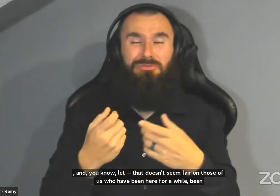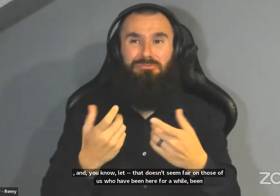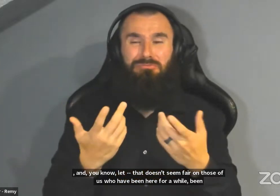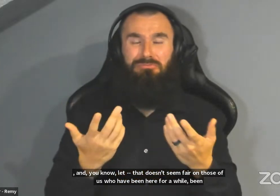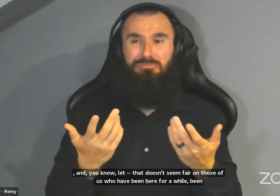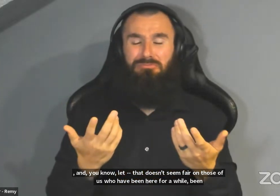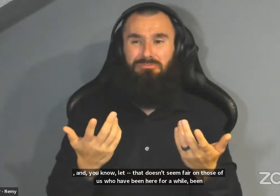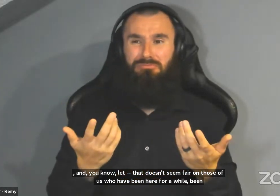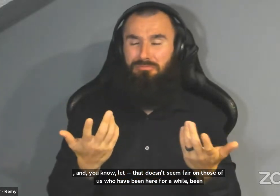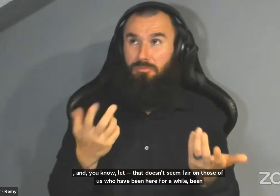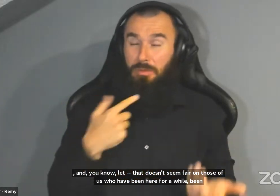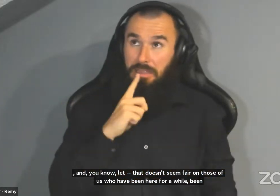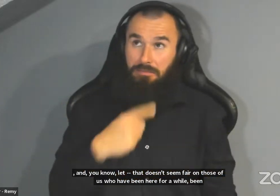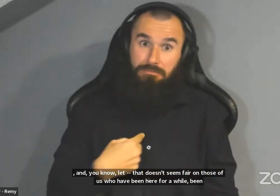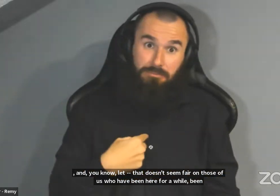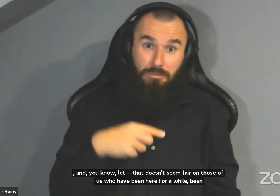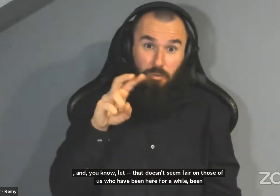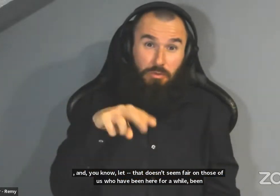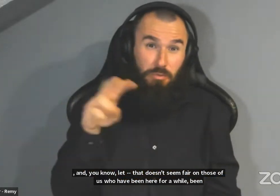about 22 years,